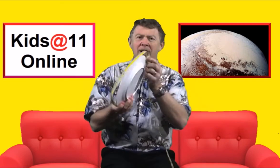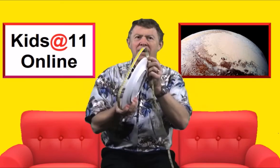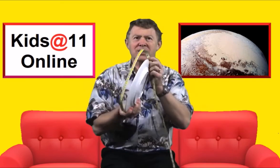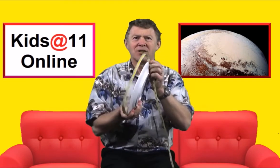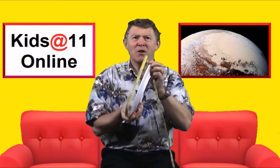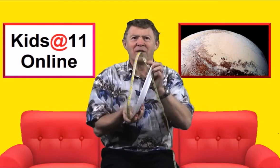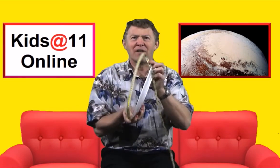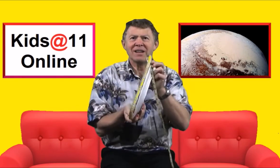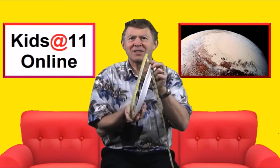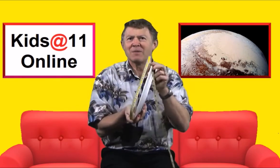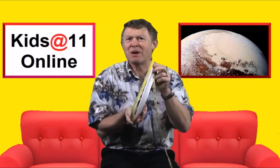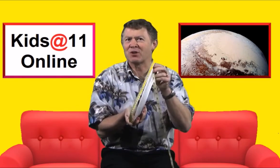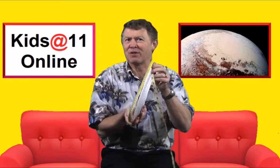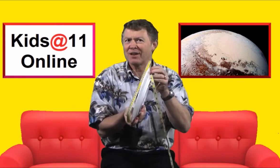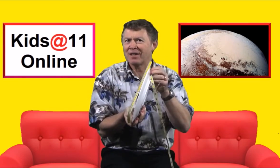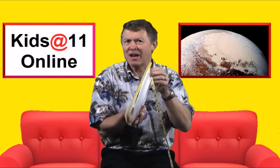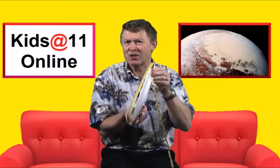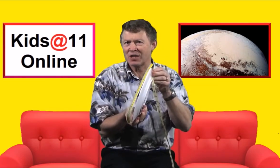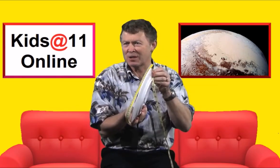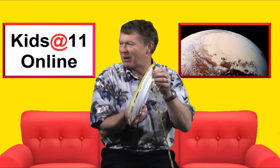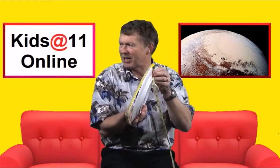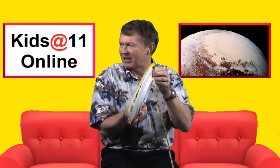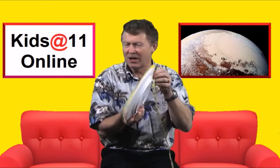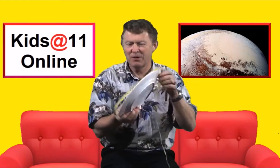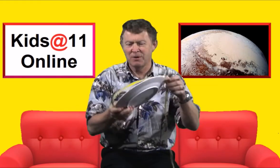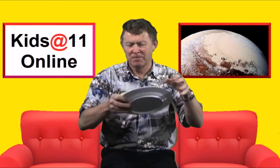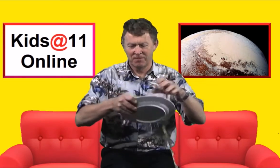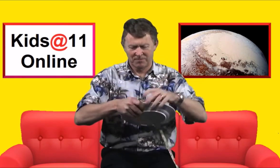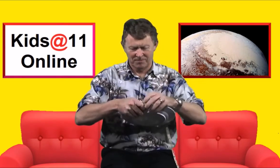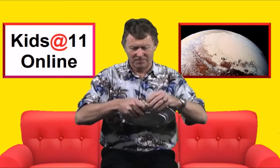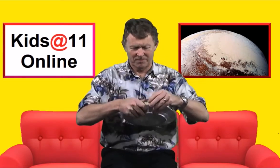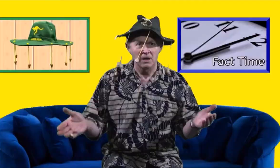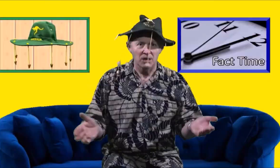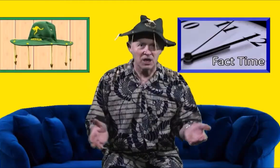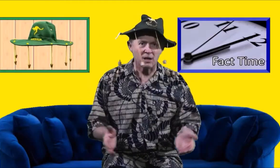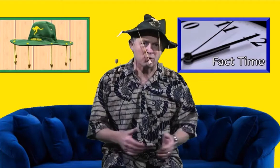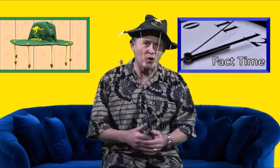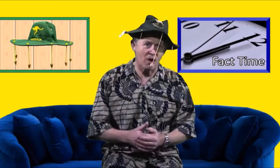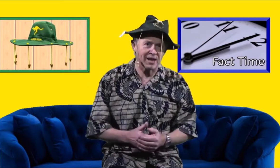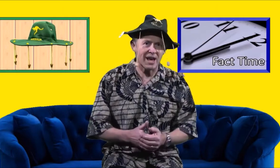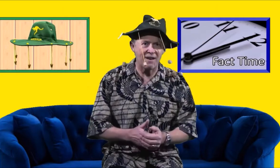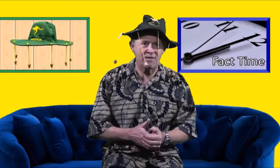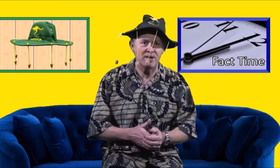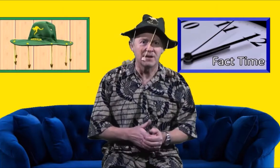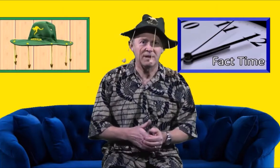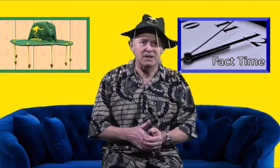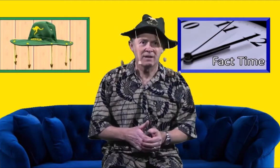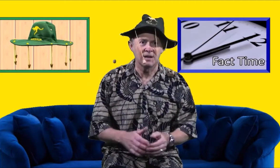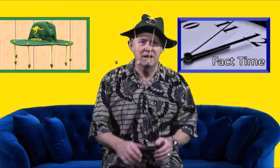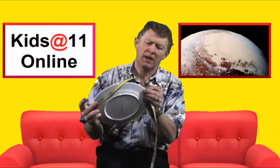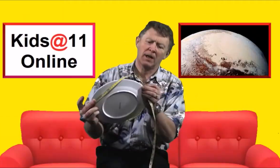It's not very easy to measure around the edge of this plate, you know. Keep trying, Kev.